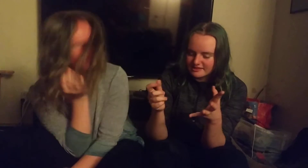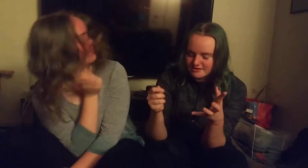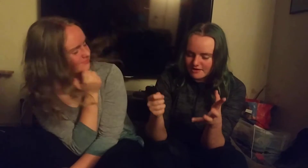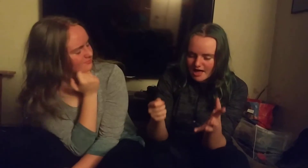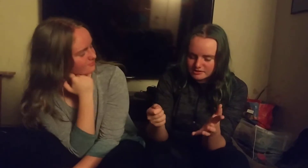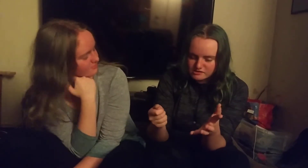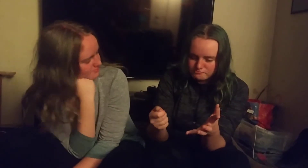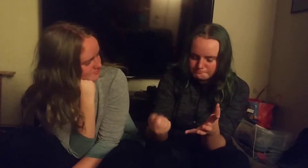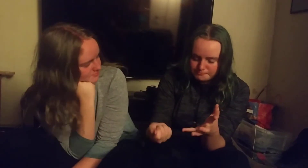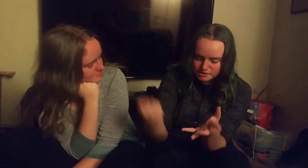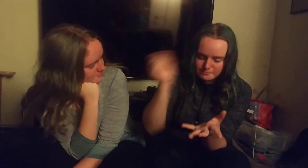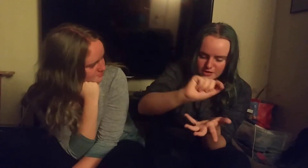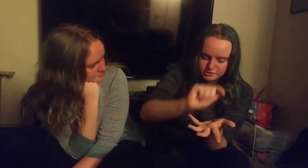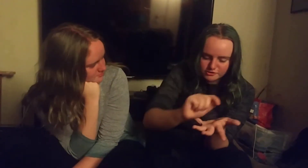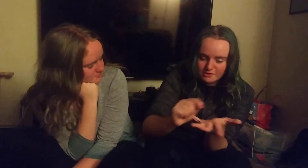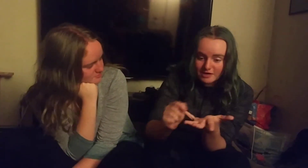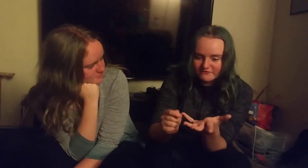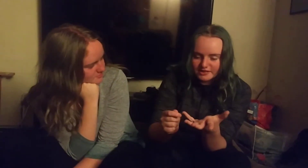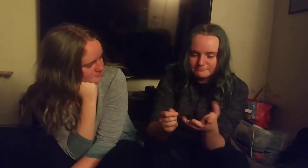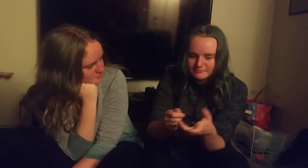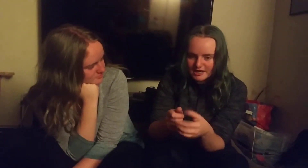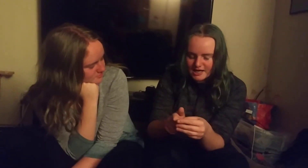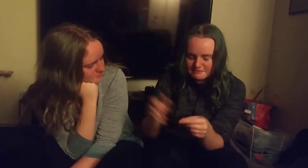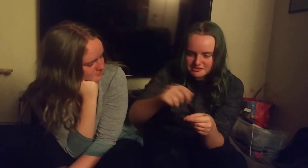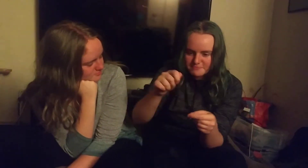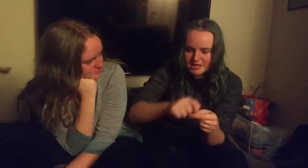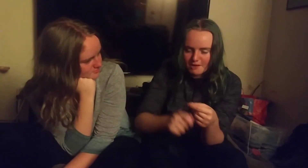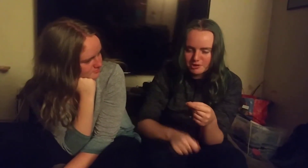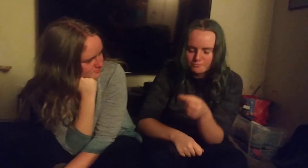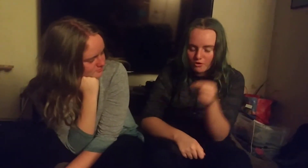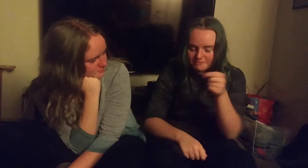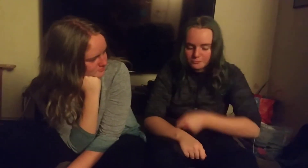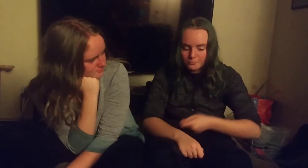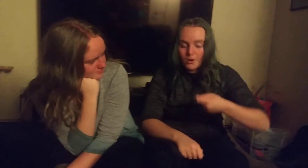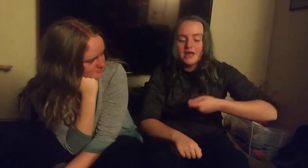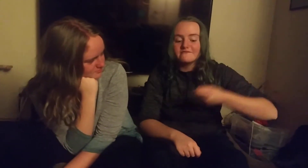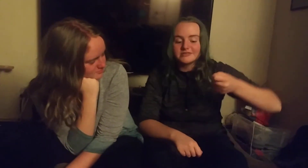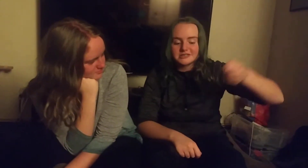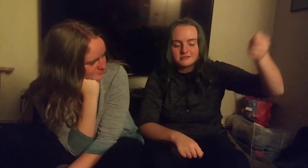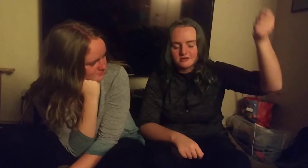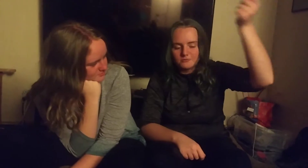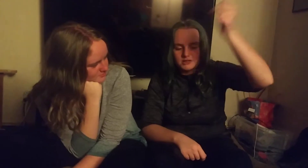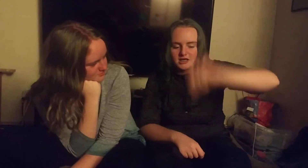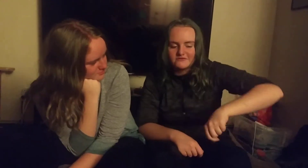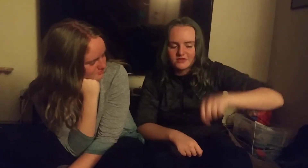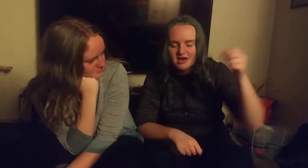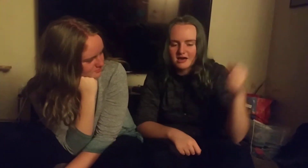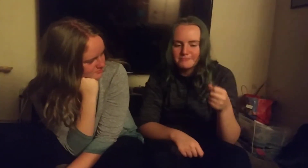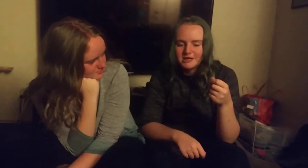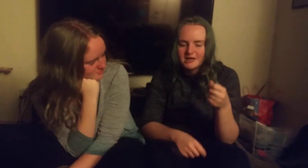I just put the brown sugar that we have in. I estimate how much more white sugar we need for that cup. And then I